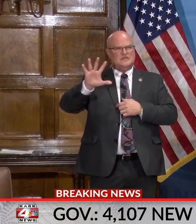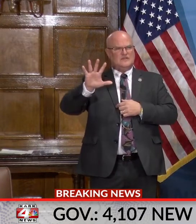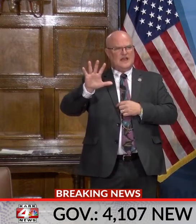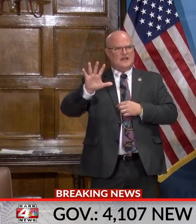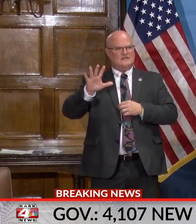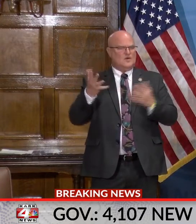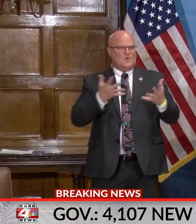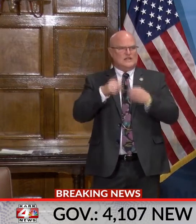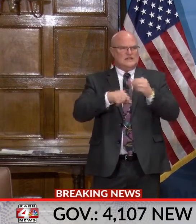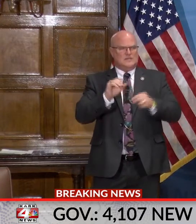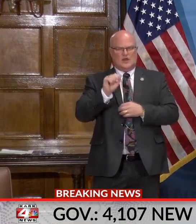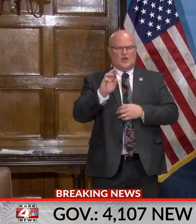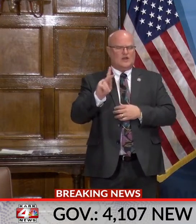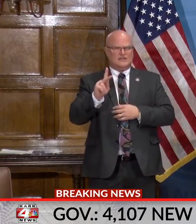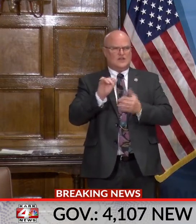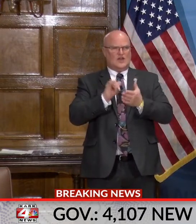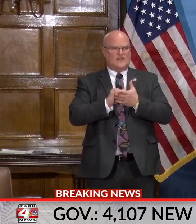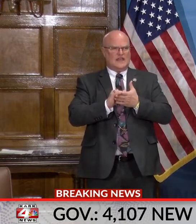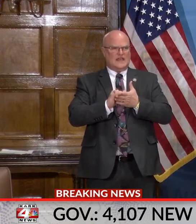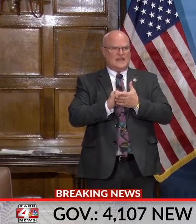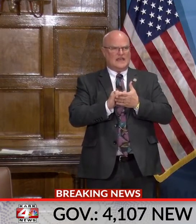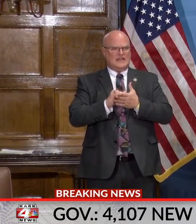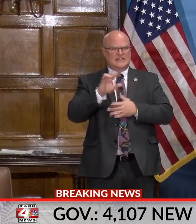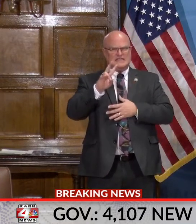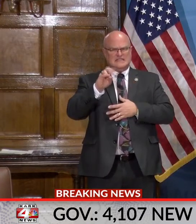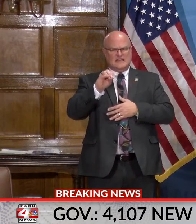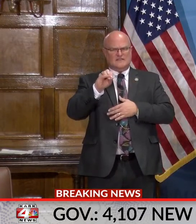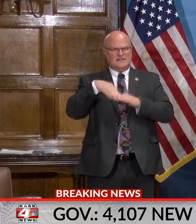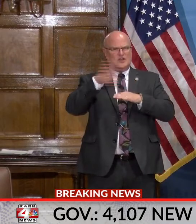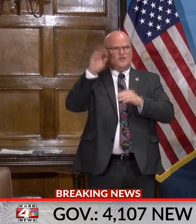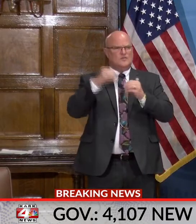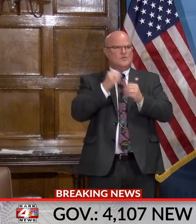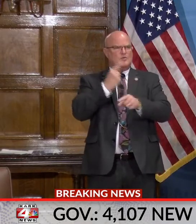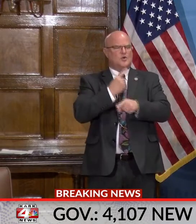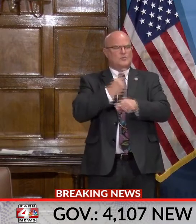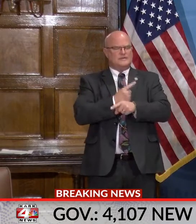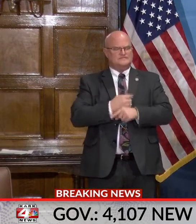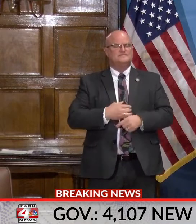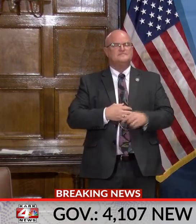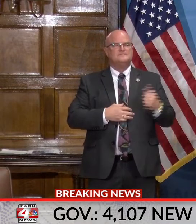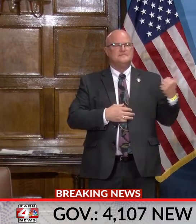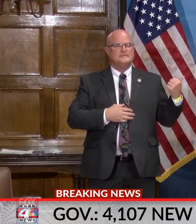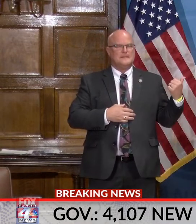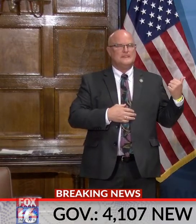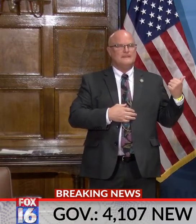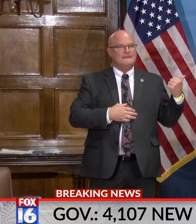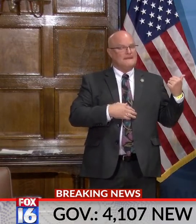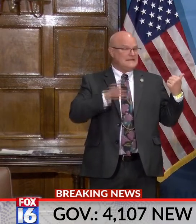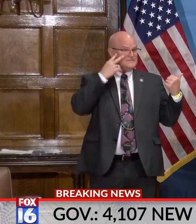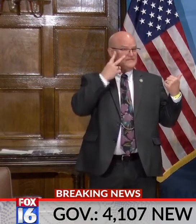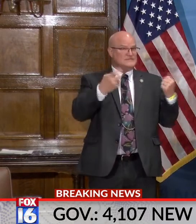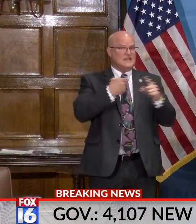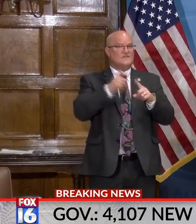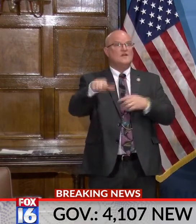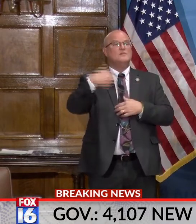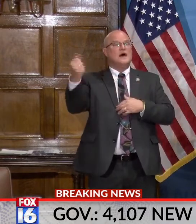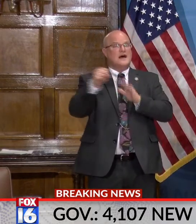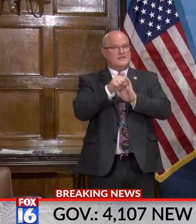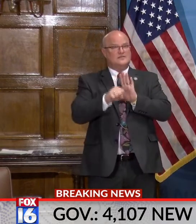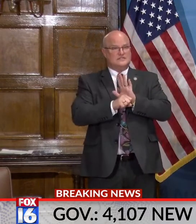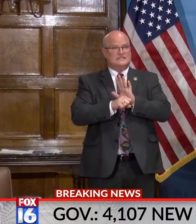What is it about Arkansas that you felt 70 and over was more appropriate? Well, as you can see from other